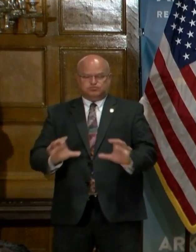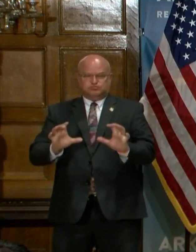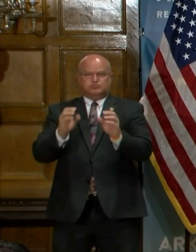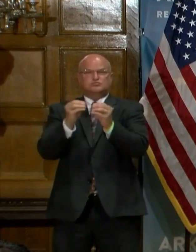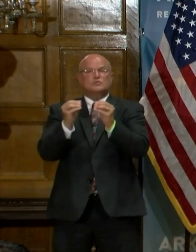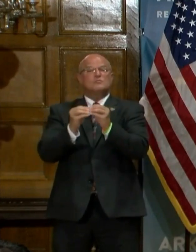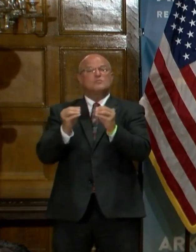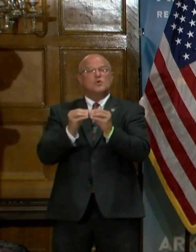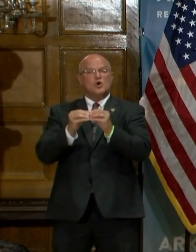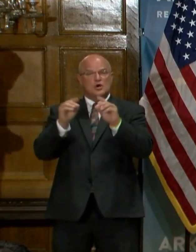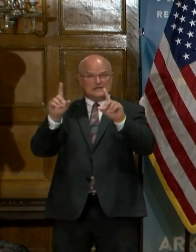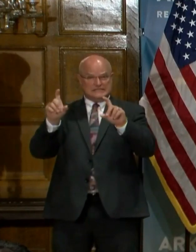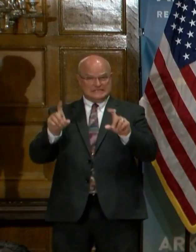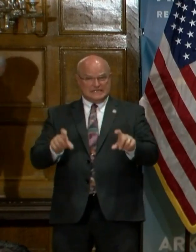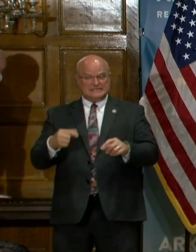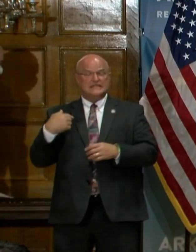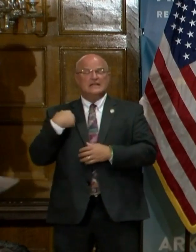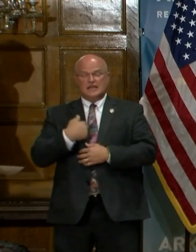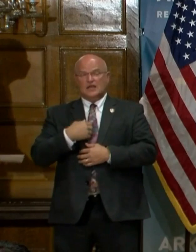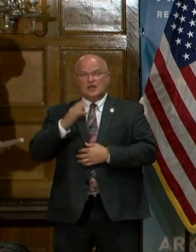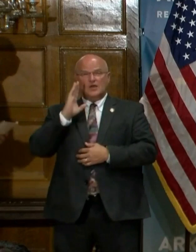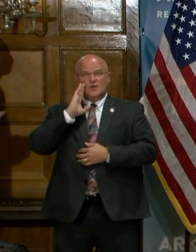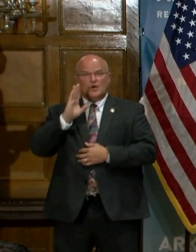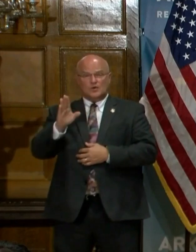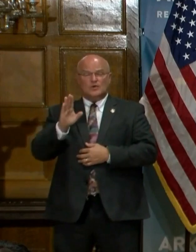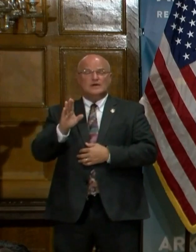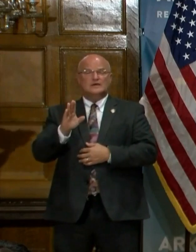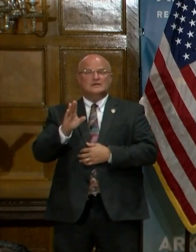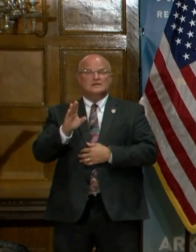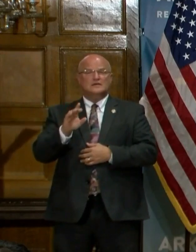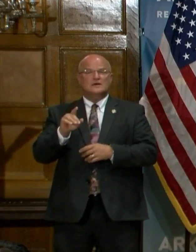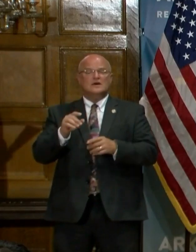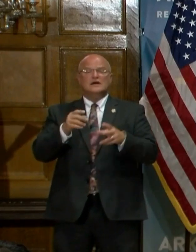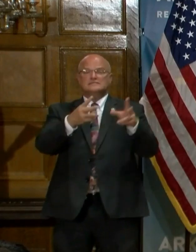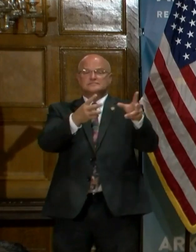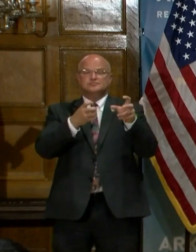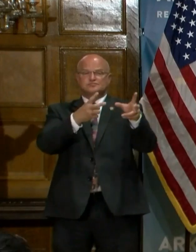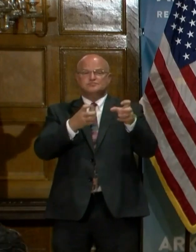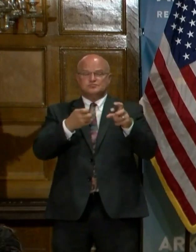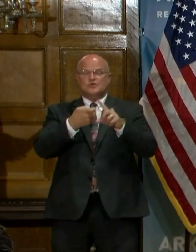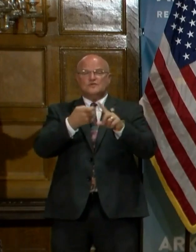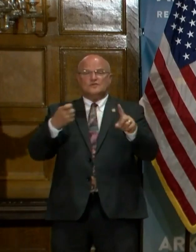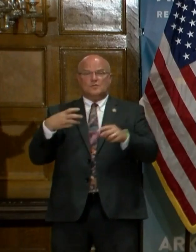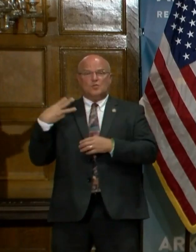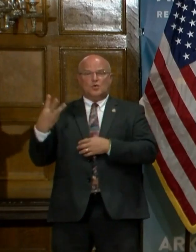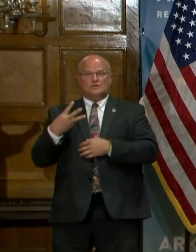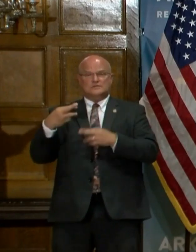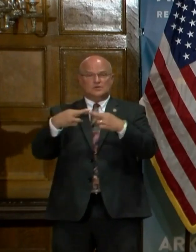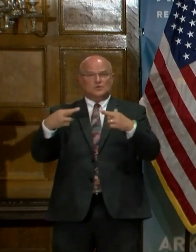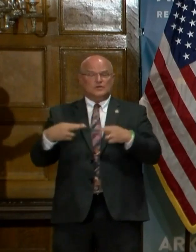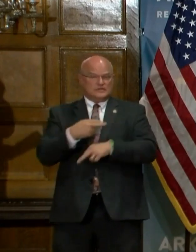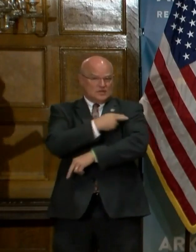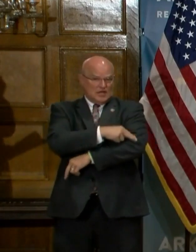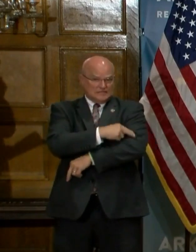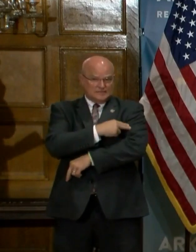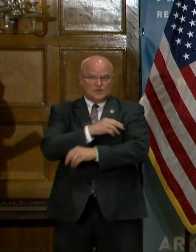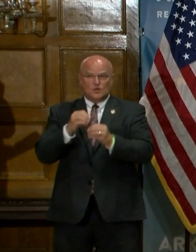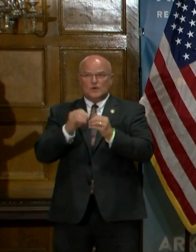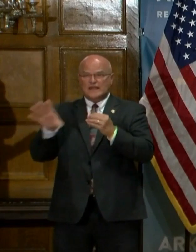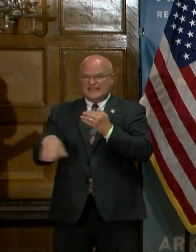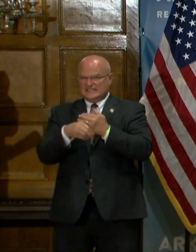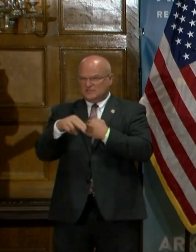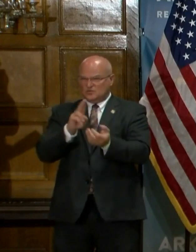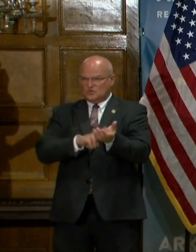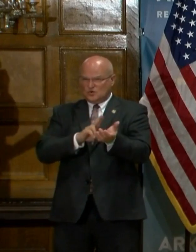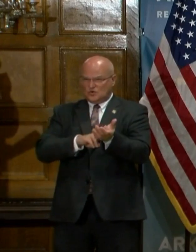testing further. We will offload a lot of the testing from Washington Regional with additional